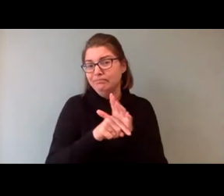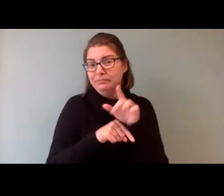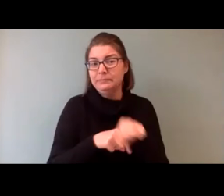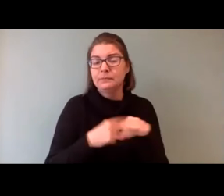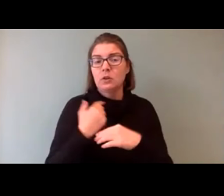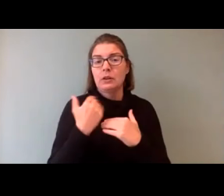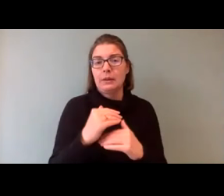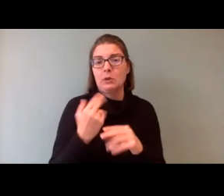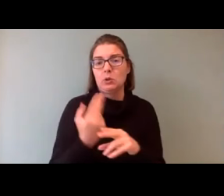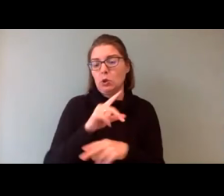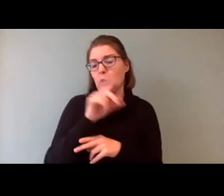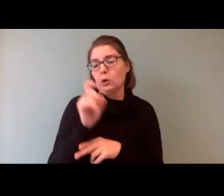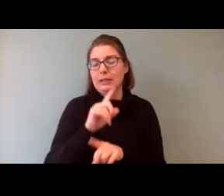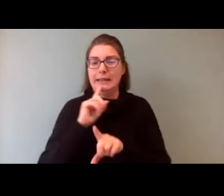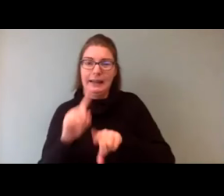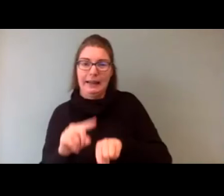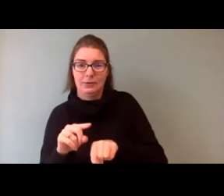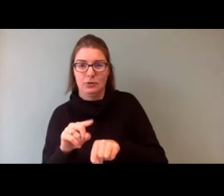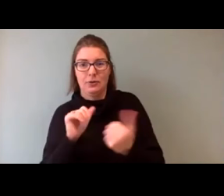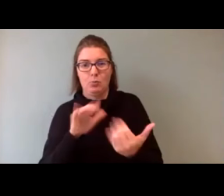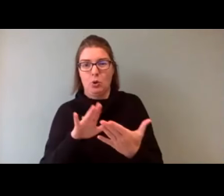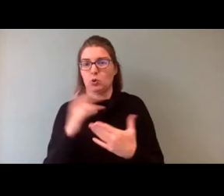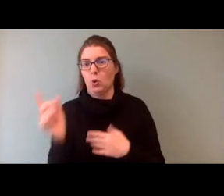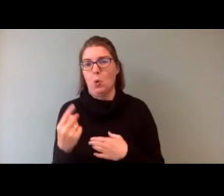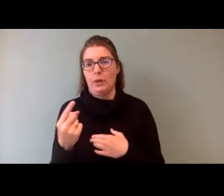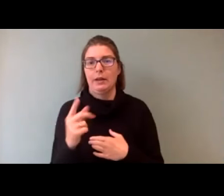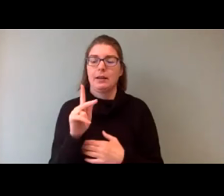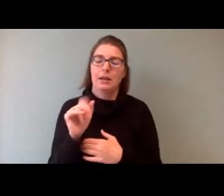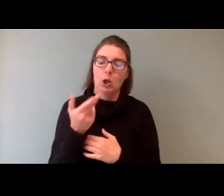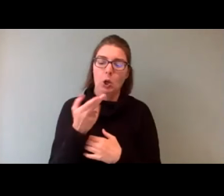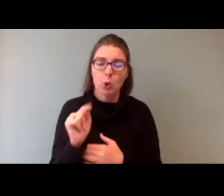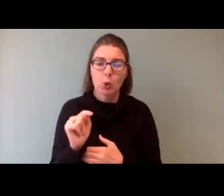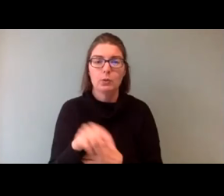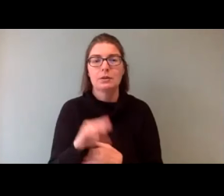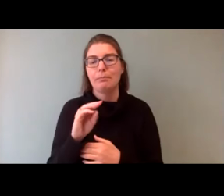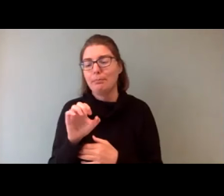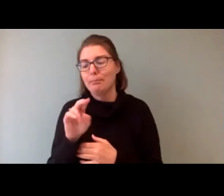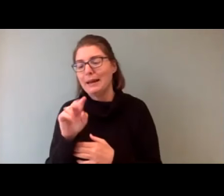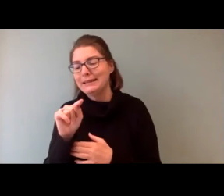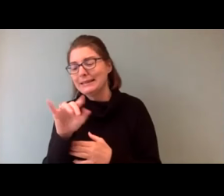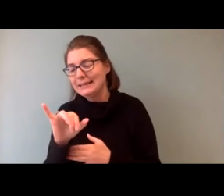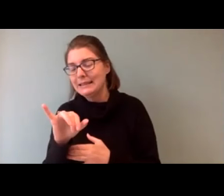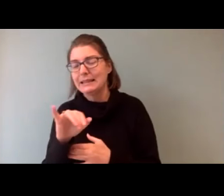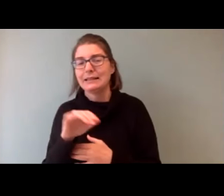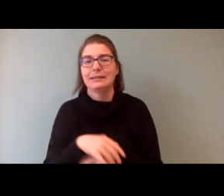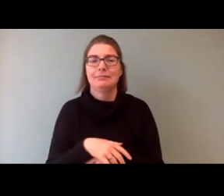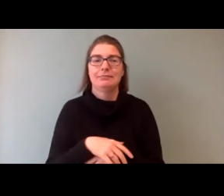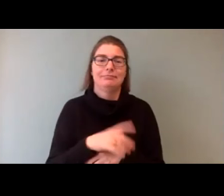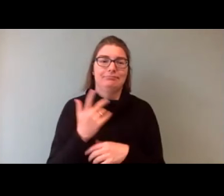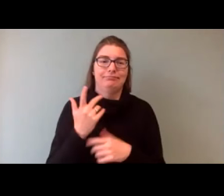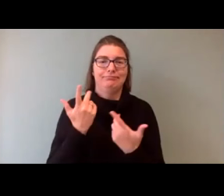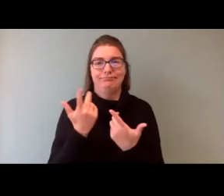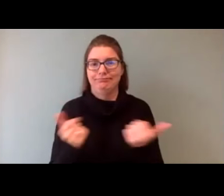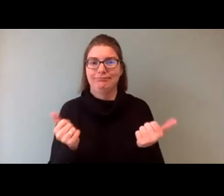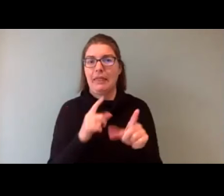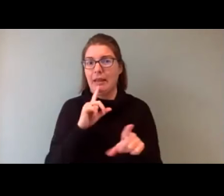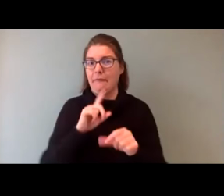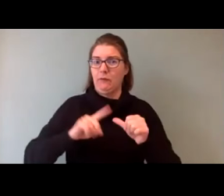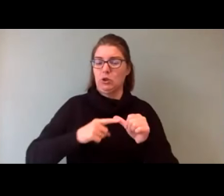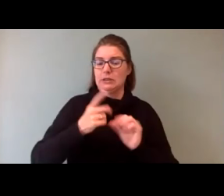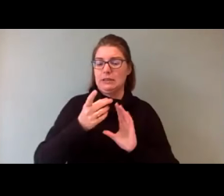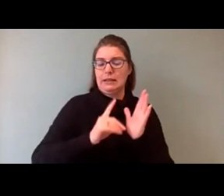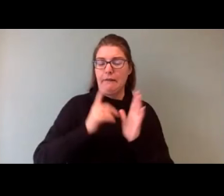to a question and answer format. So the Kahoots, the Mentimeters, what have you. The upside is that they were originally designed for